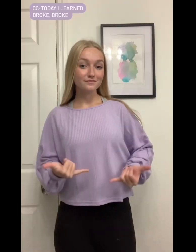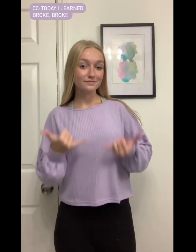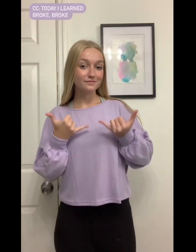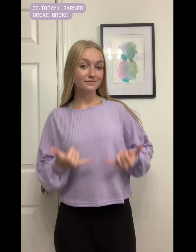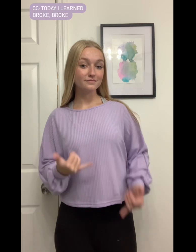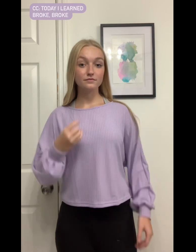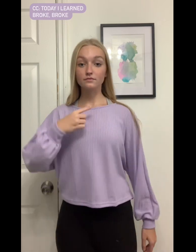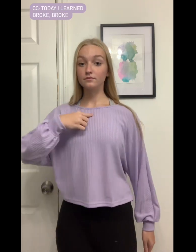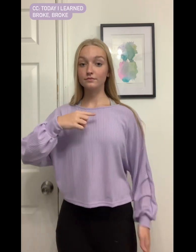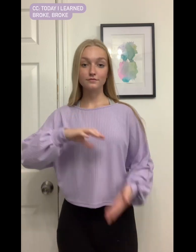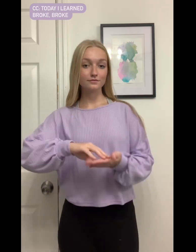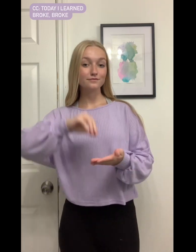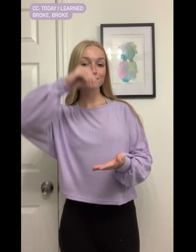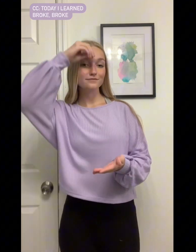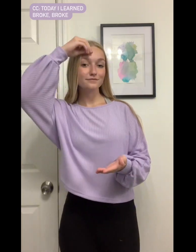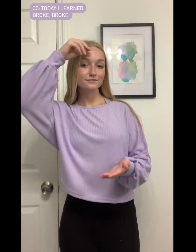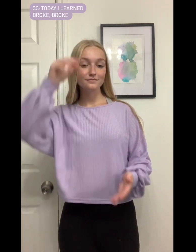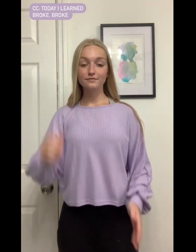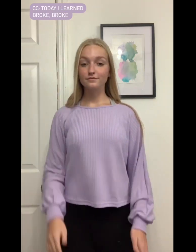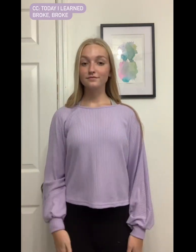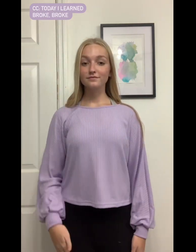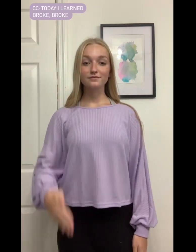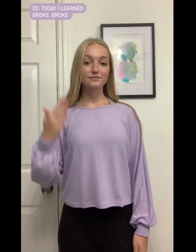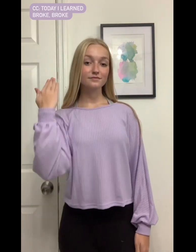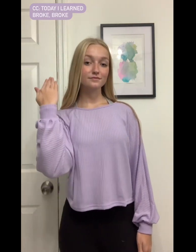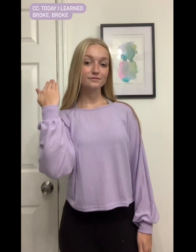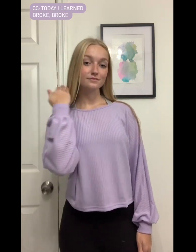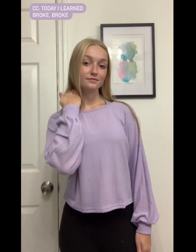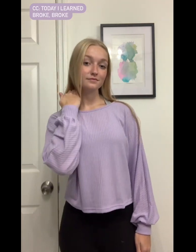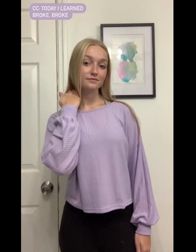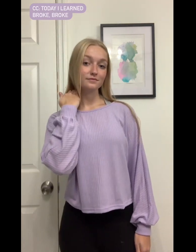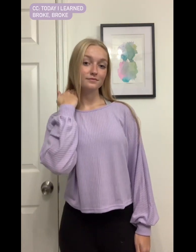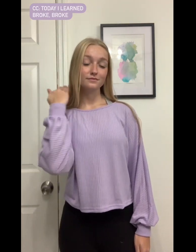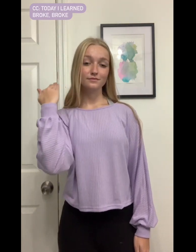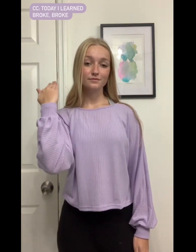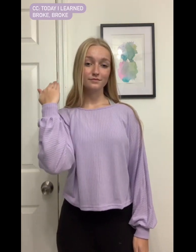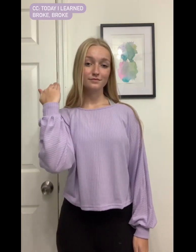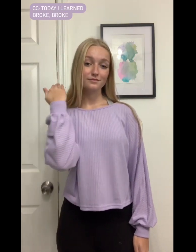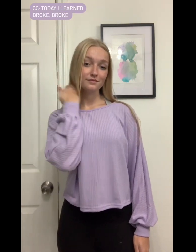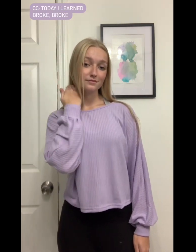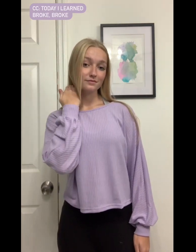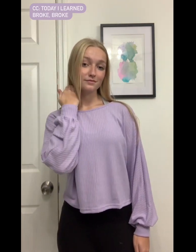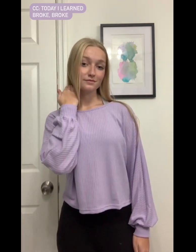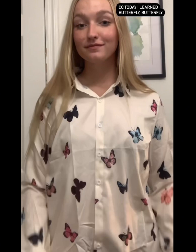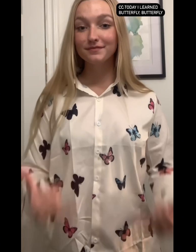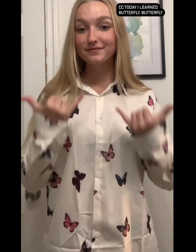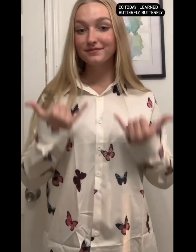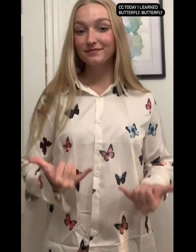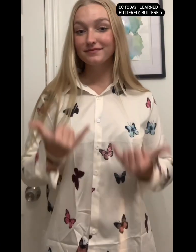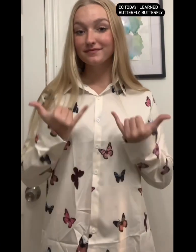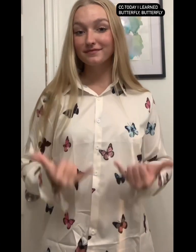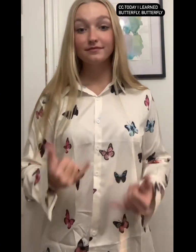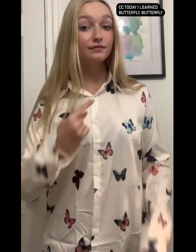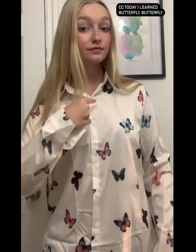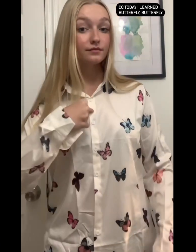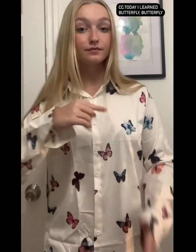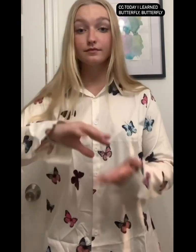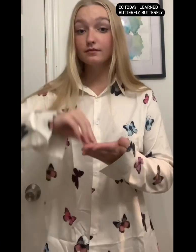Today I learned broke, broke. Today I